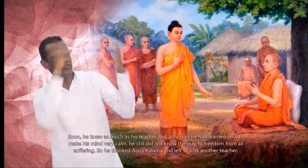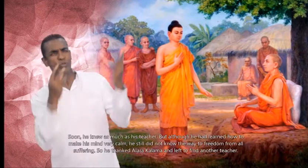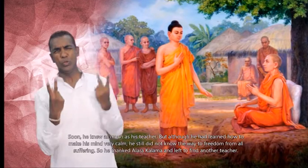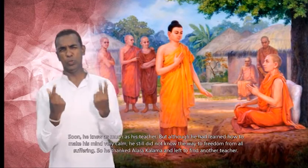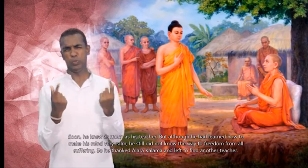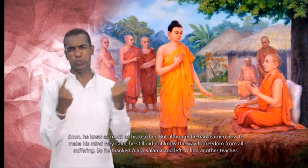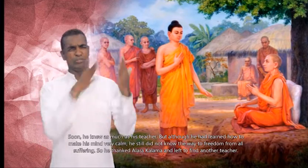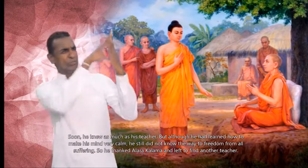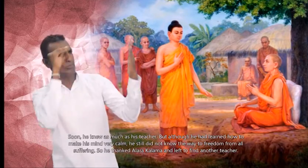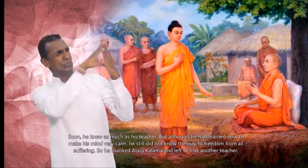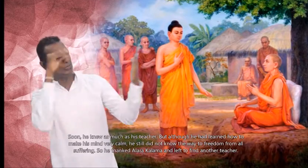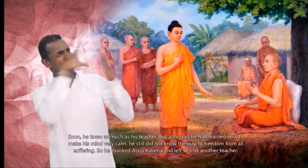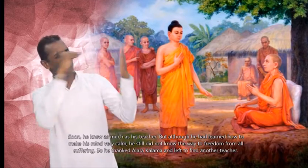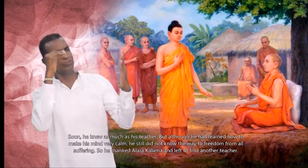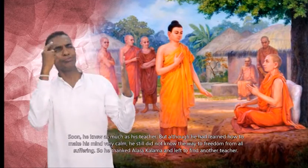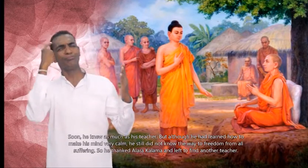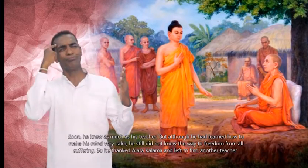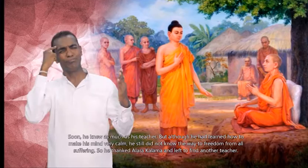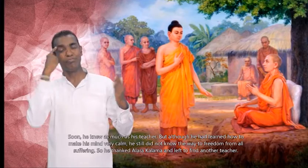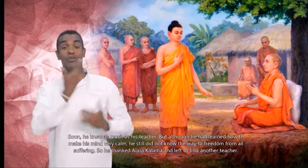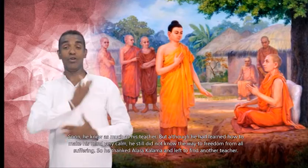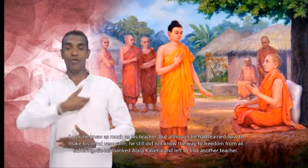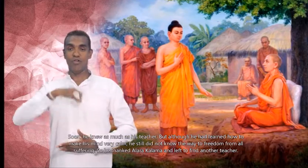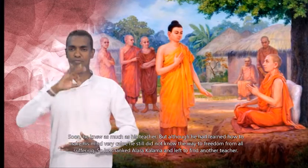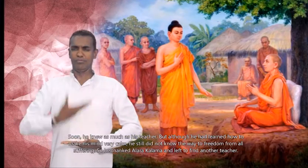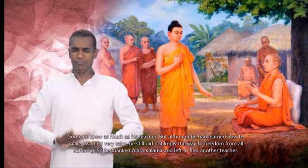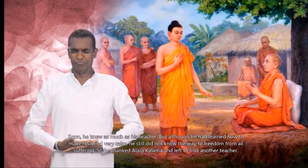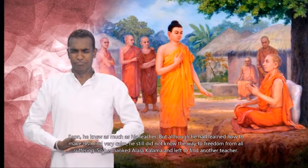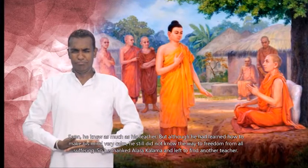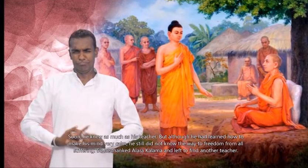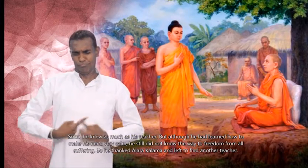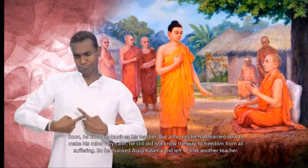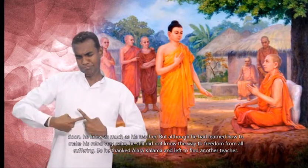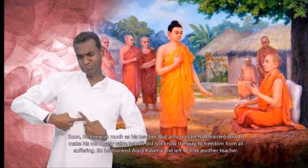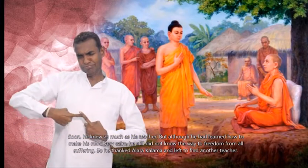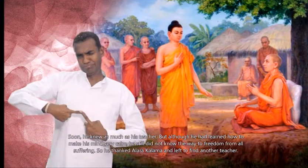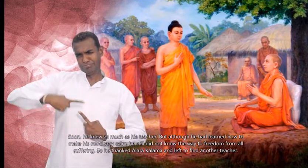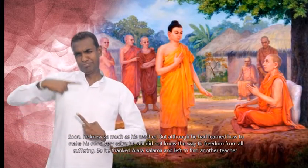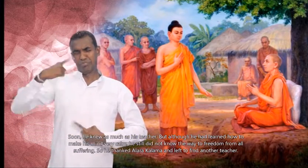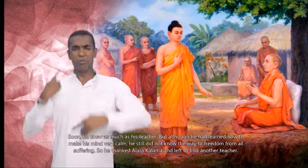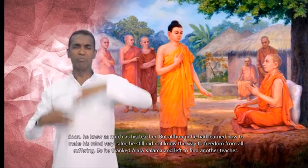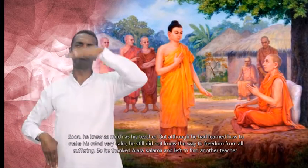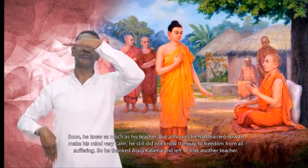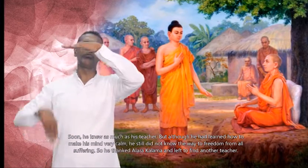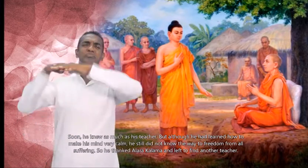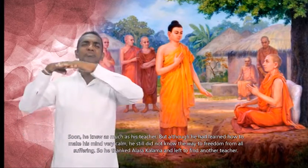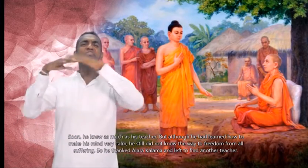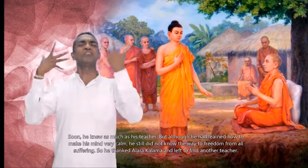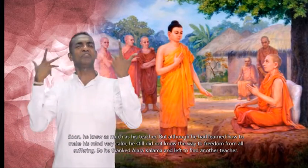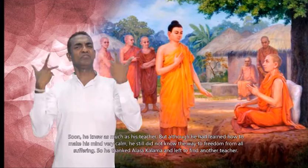Soon he knew as much as his teacher, but although he had learned how to make his mind very calm,